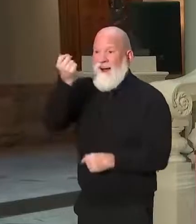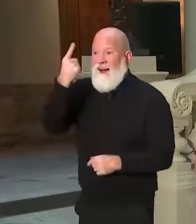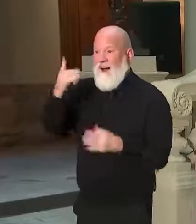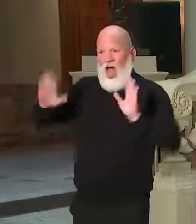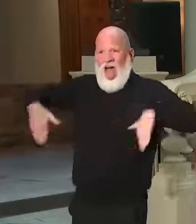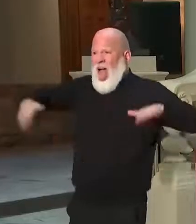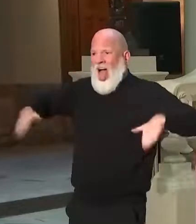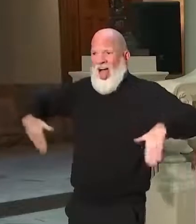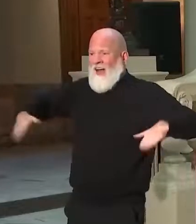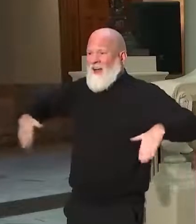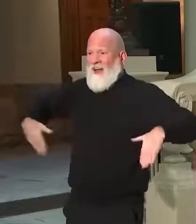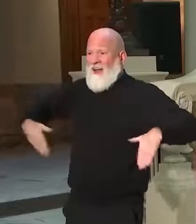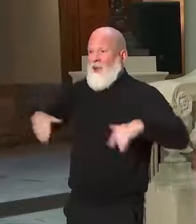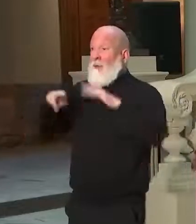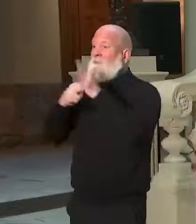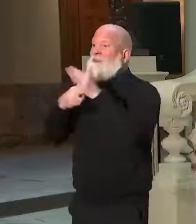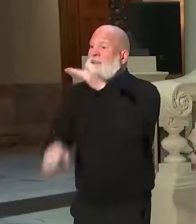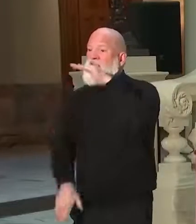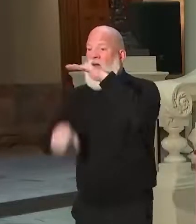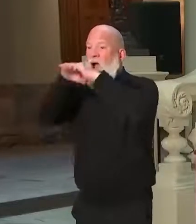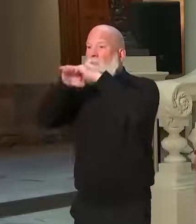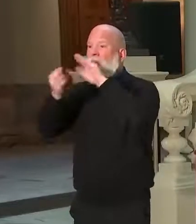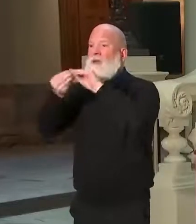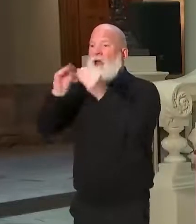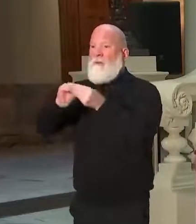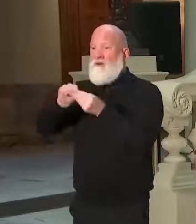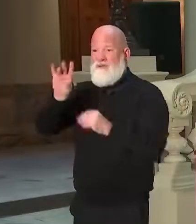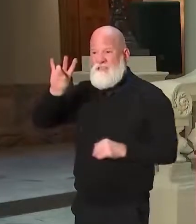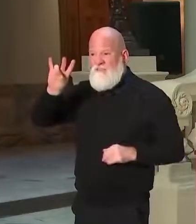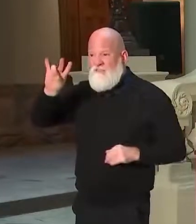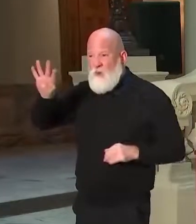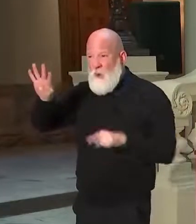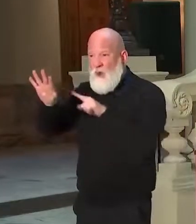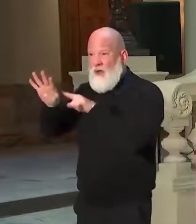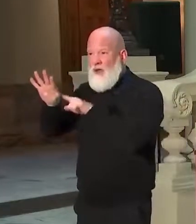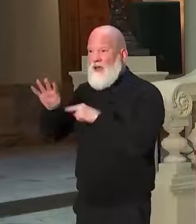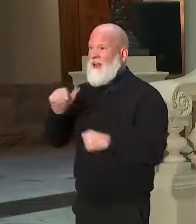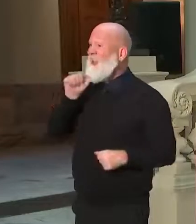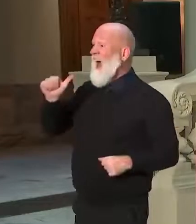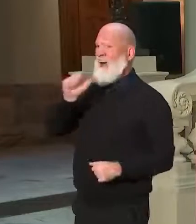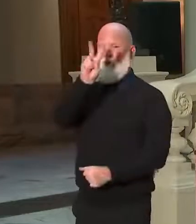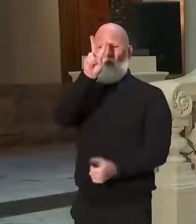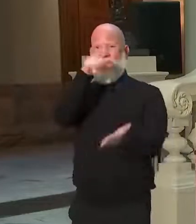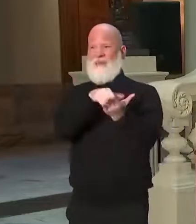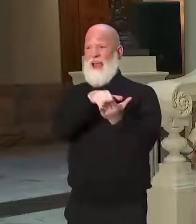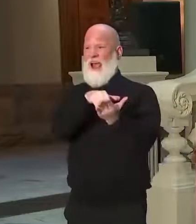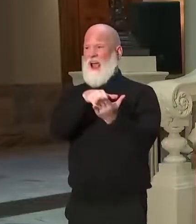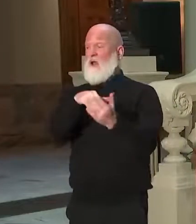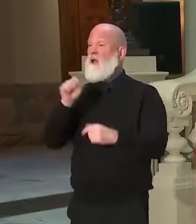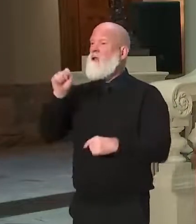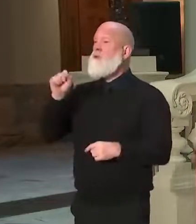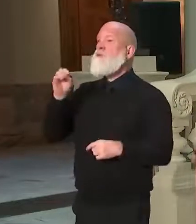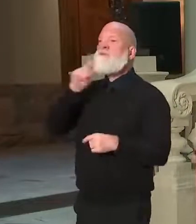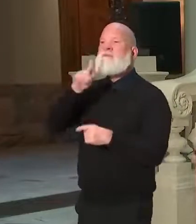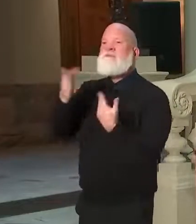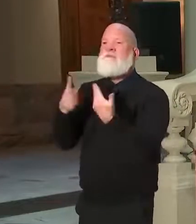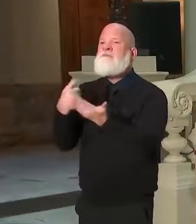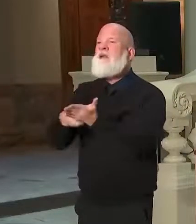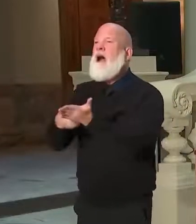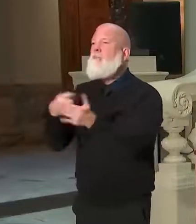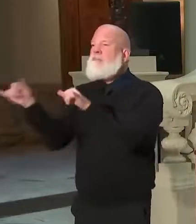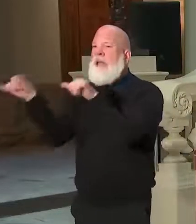it could be. We will investigate and find out some of these people completed their sentences. Some of these people have the same name and birth date, so there'll be some crossover there.